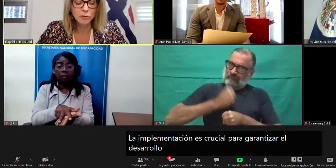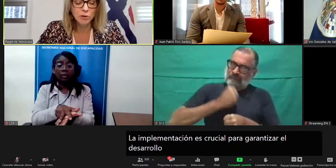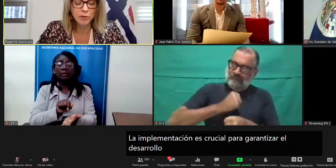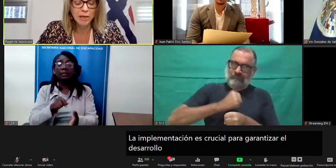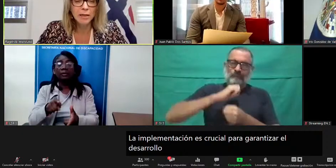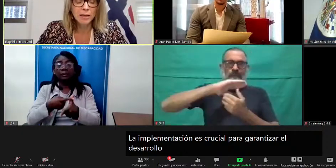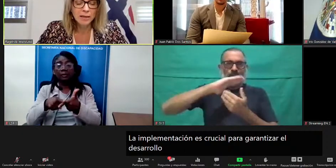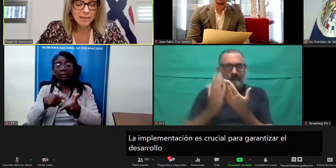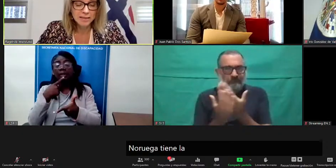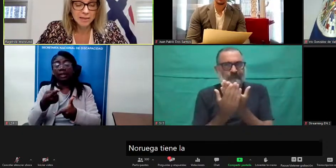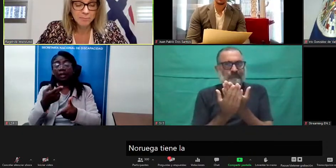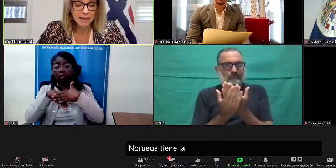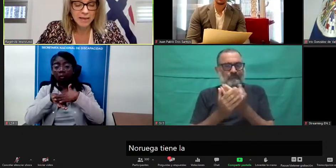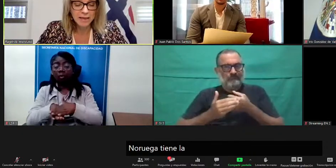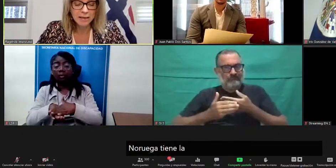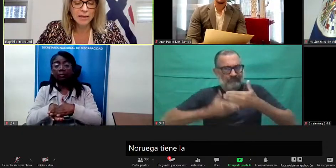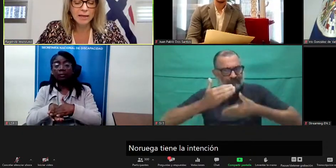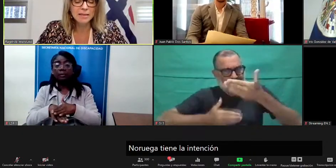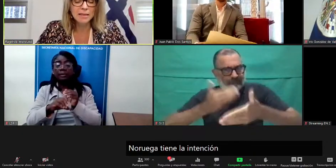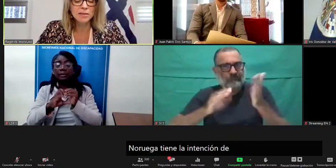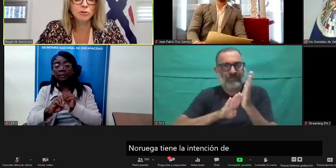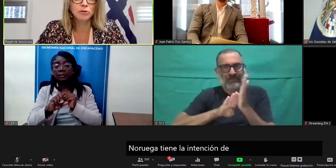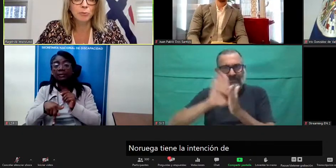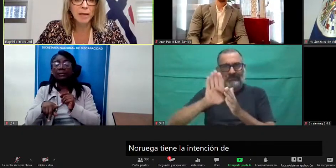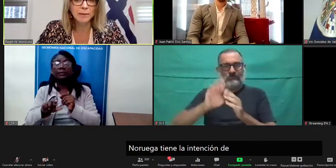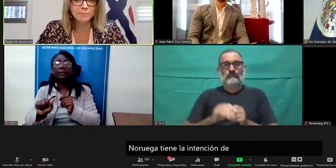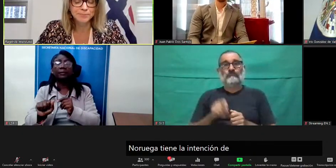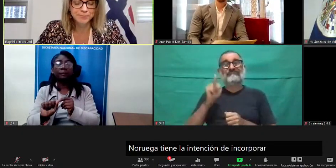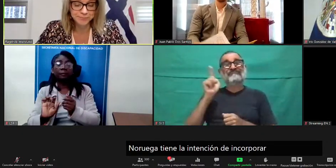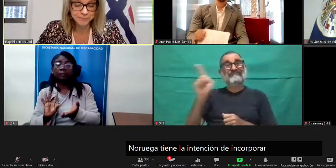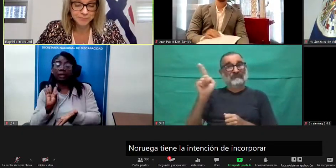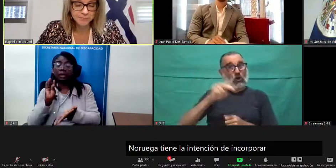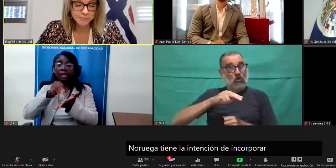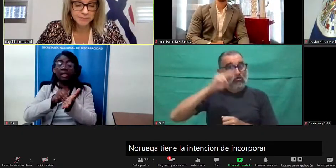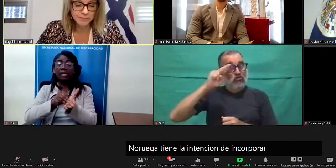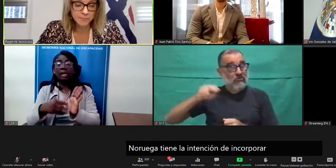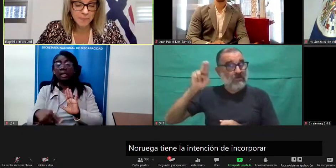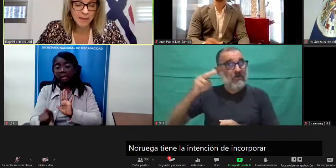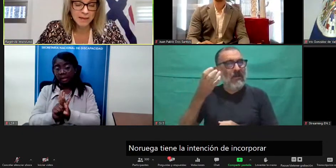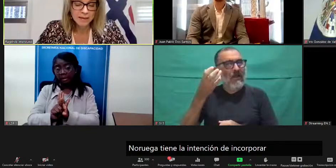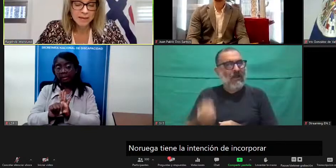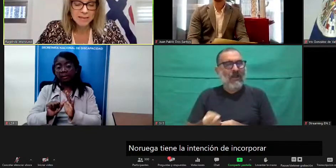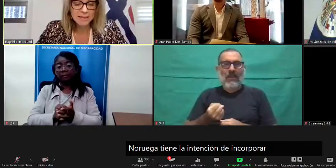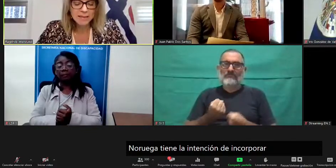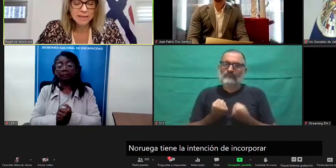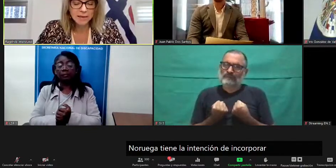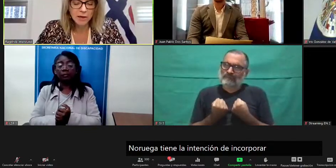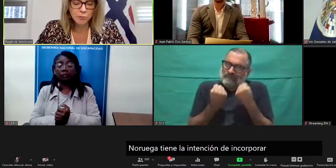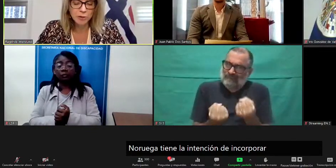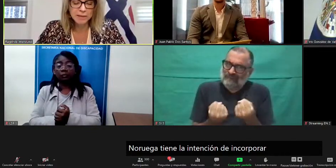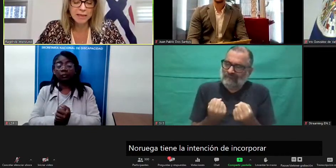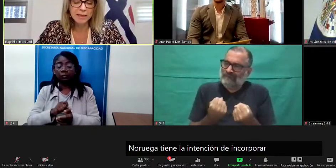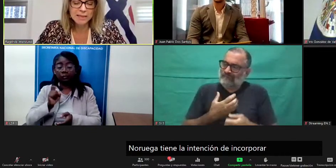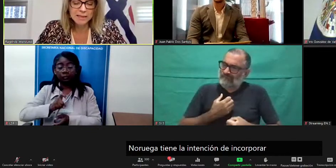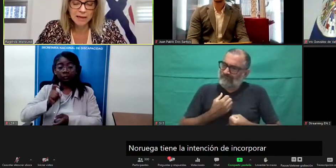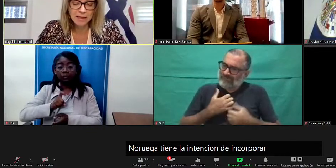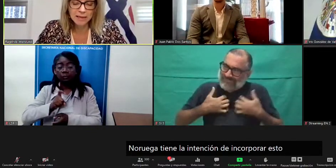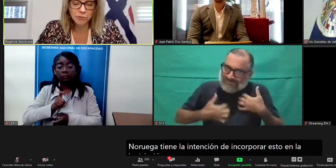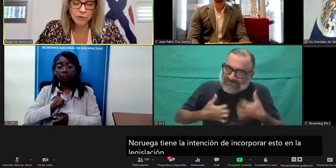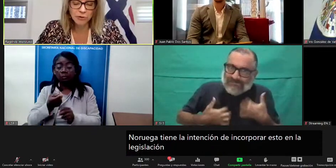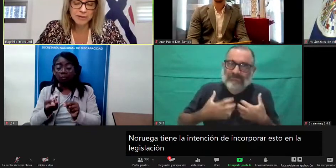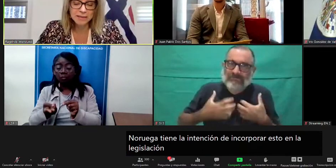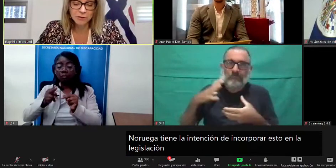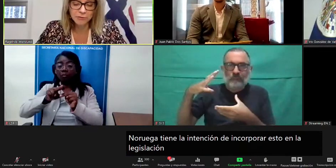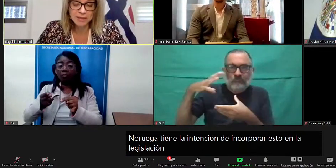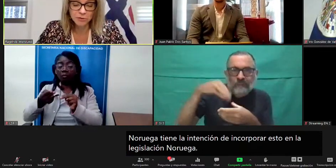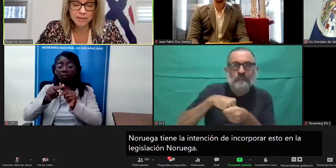and it has the right of incorporating cpd in the norwegian legislation it